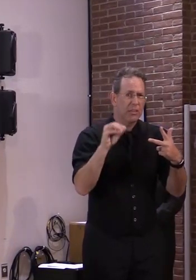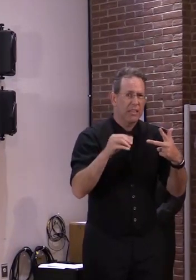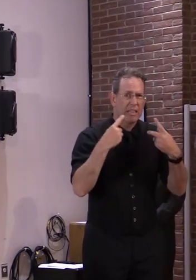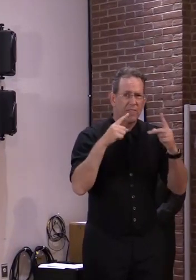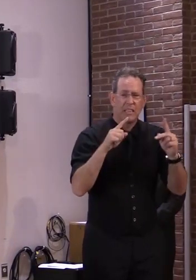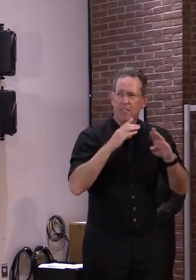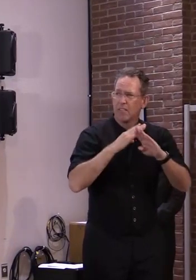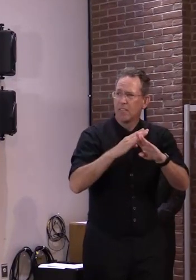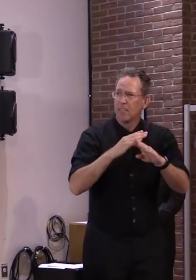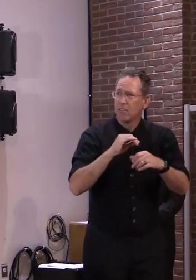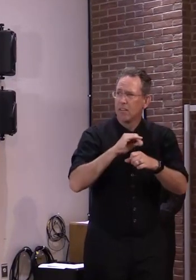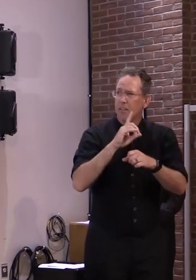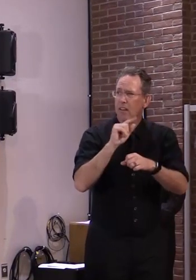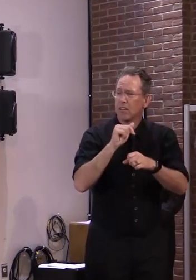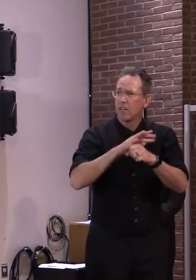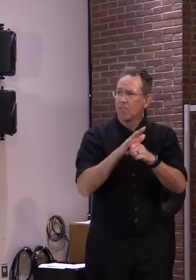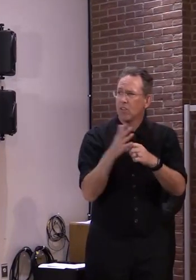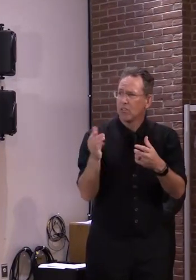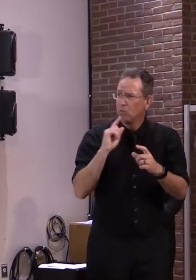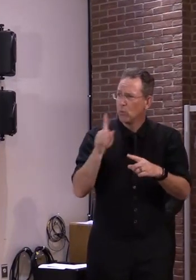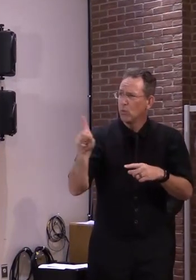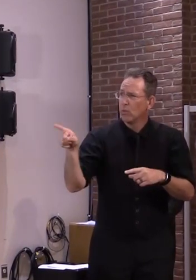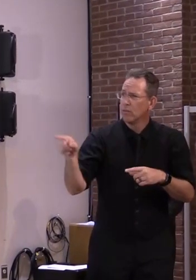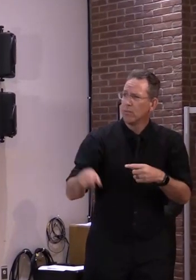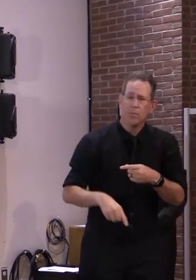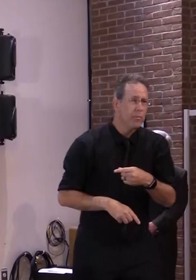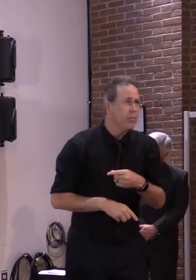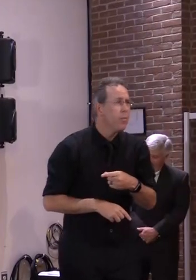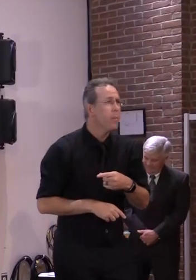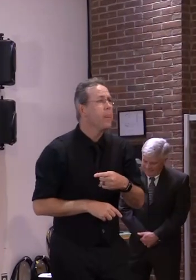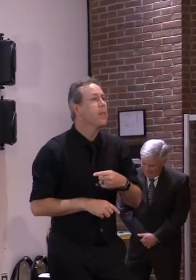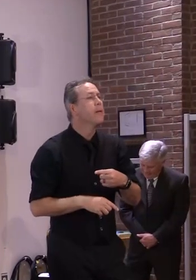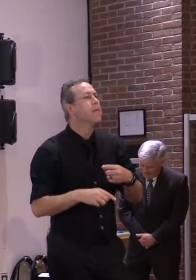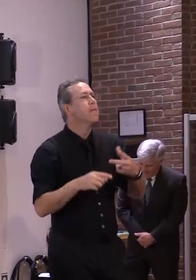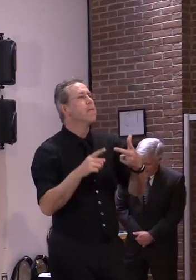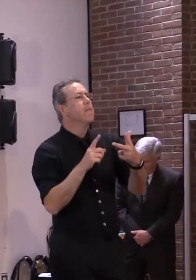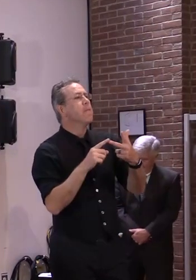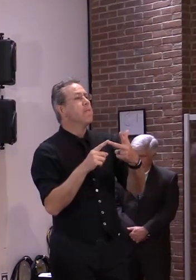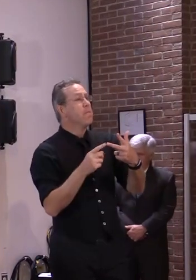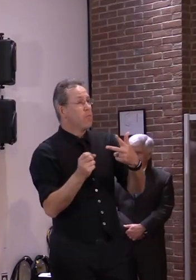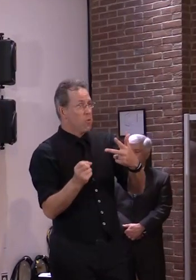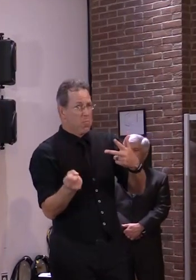Thank you for the question. It's an increasingly common question these days.